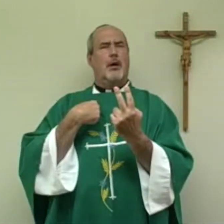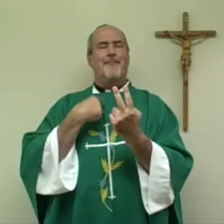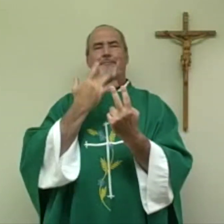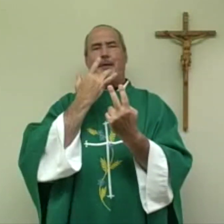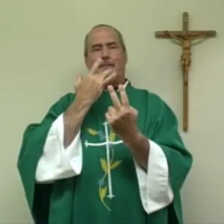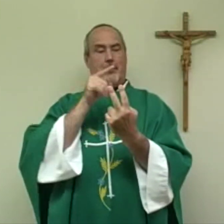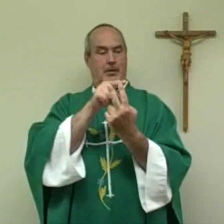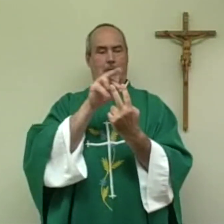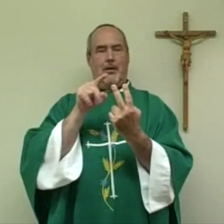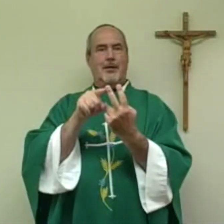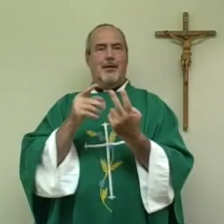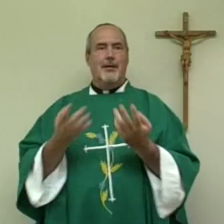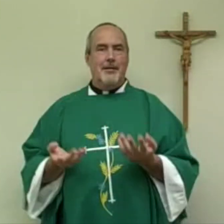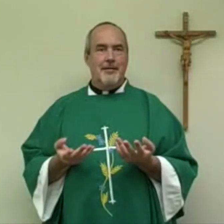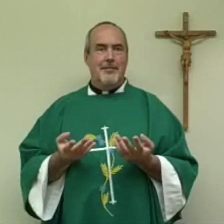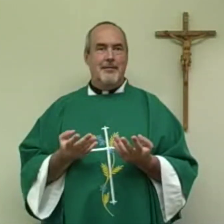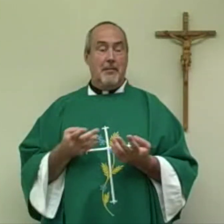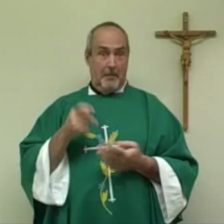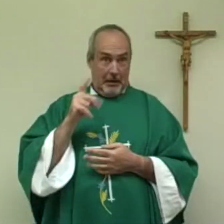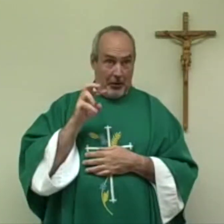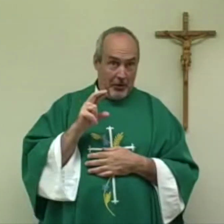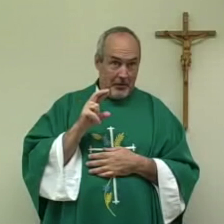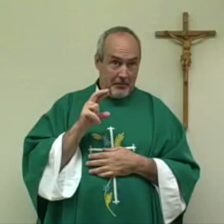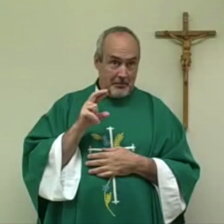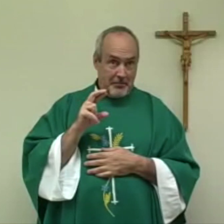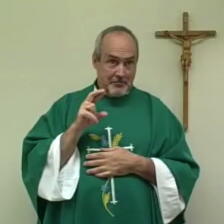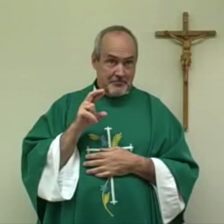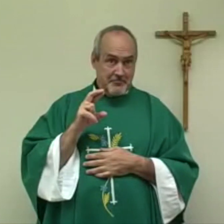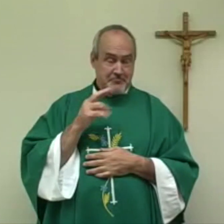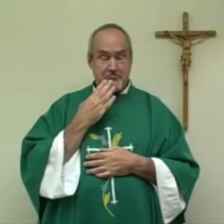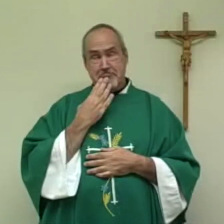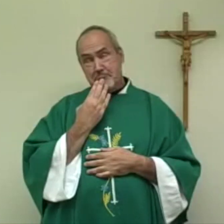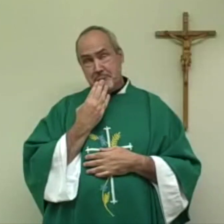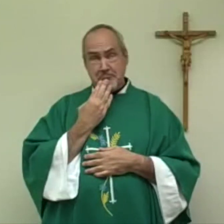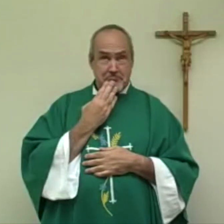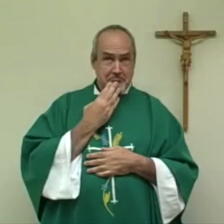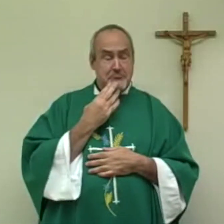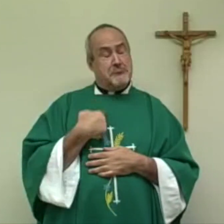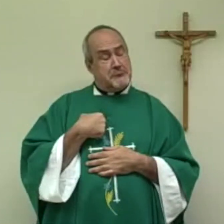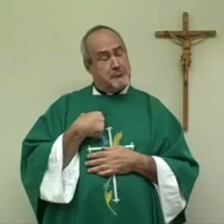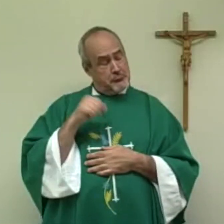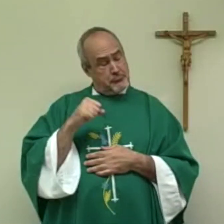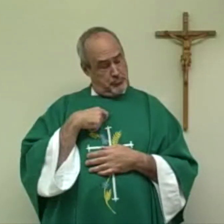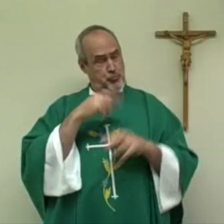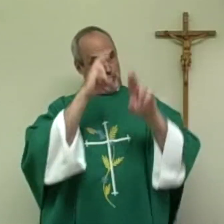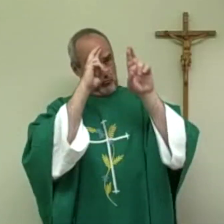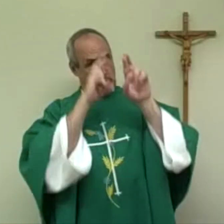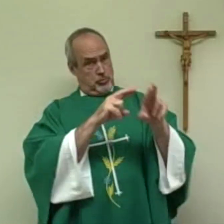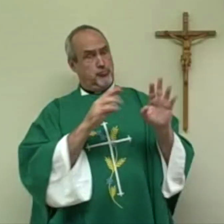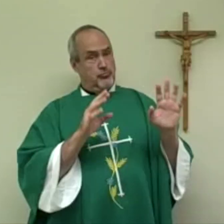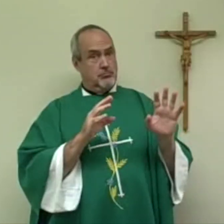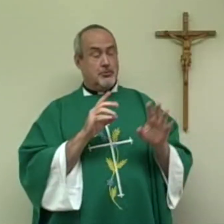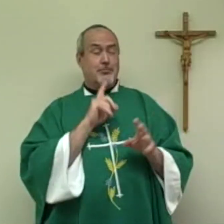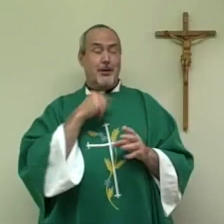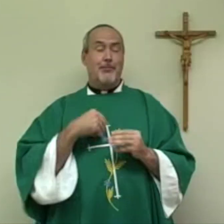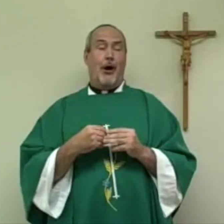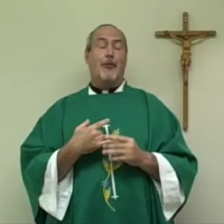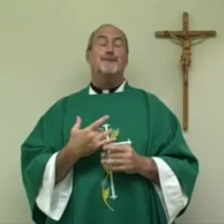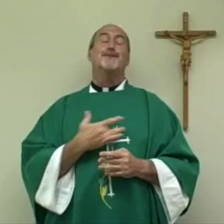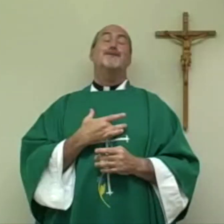Now, between Peter and Andrew, which one do you think is my favorite? Well, Peter, well, maybe, yes, because I